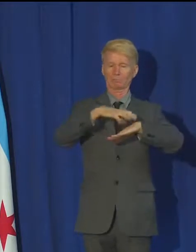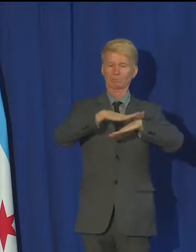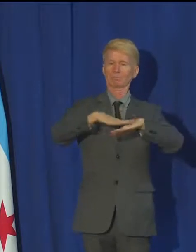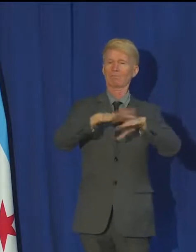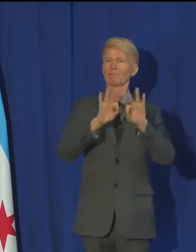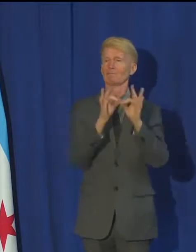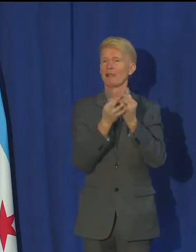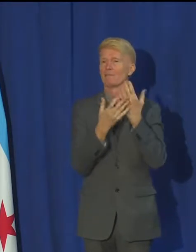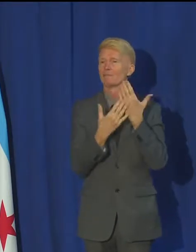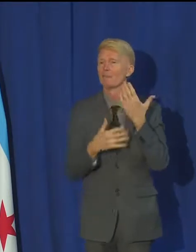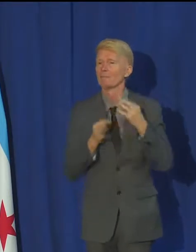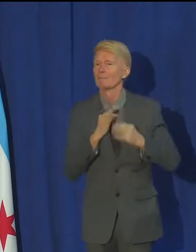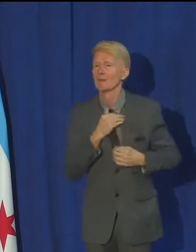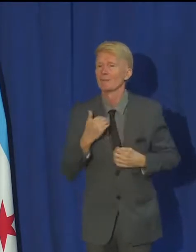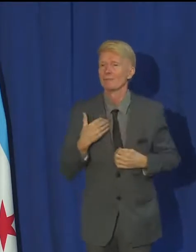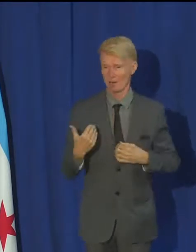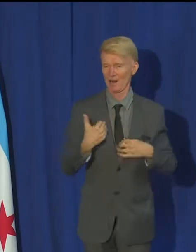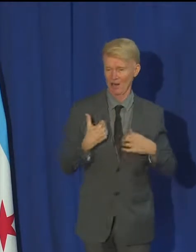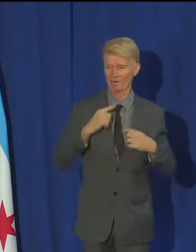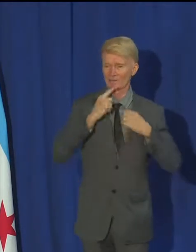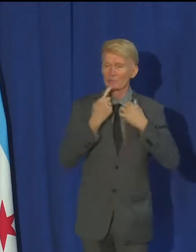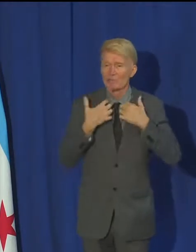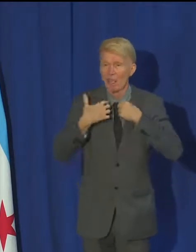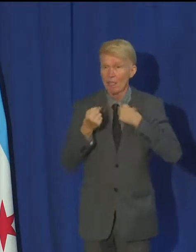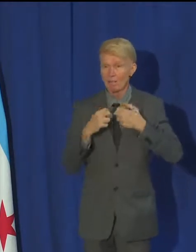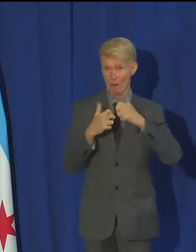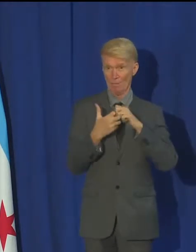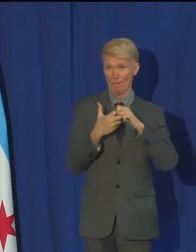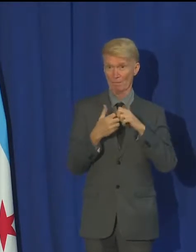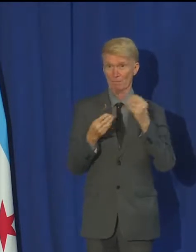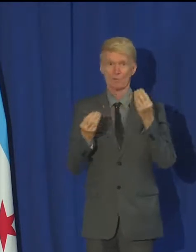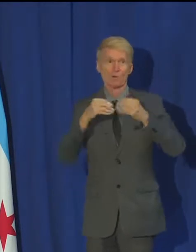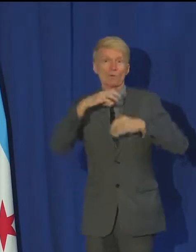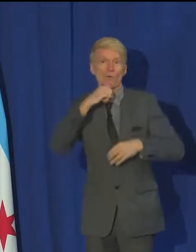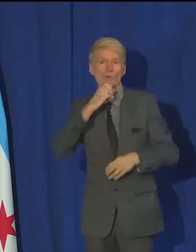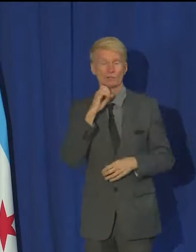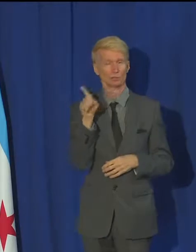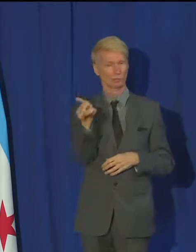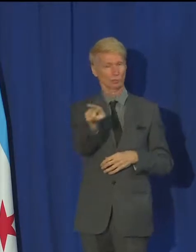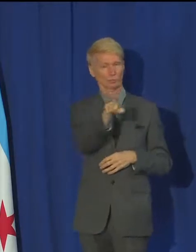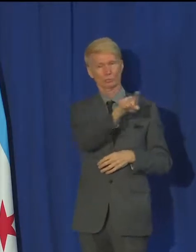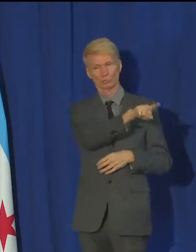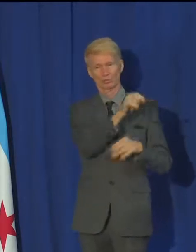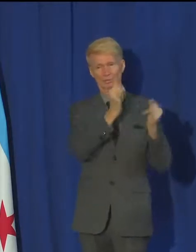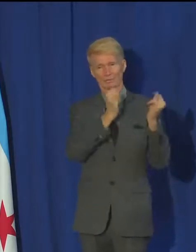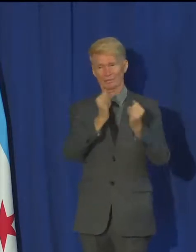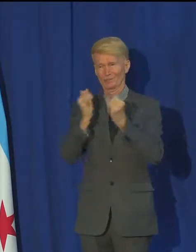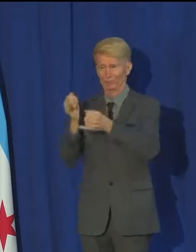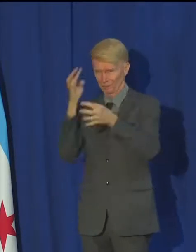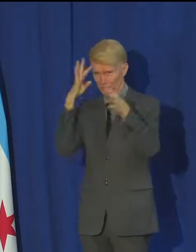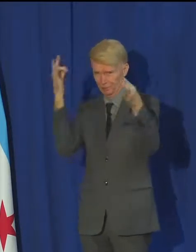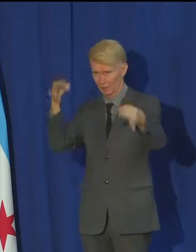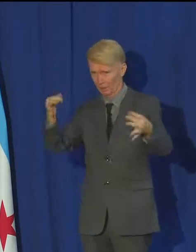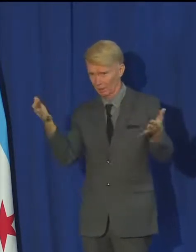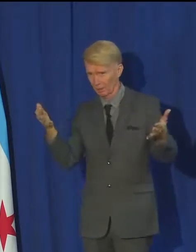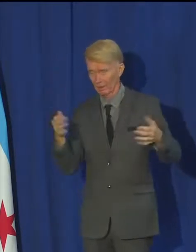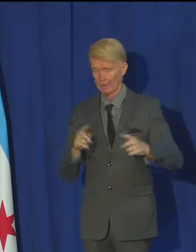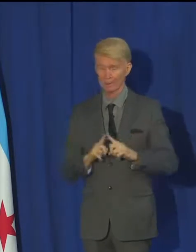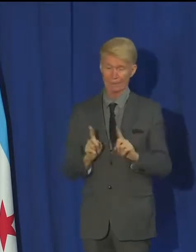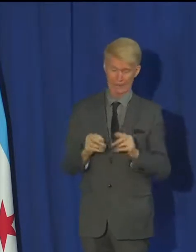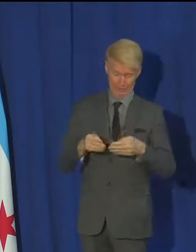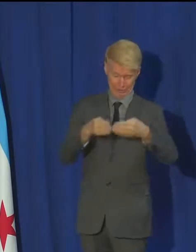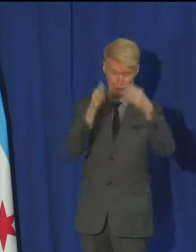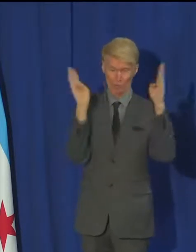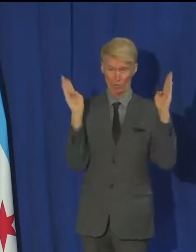serious underlying condition or who is older, you are going to have to make your own decisions there. So generally speaking,